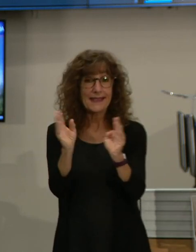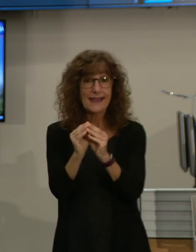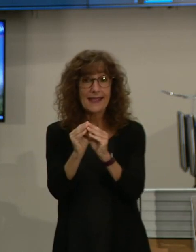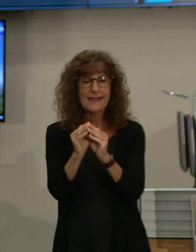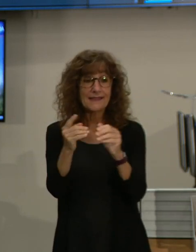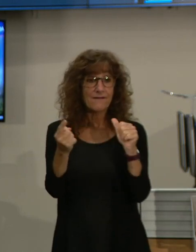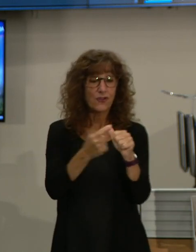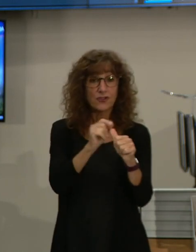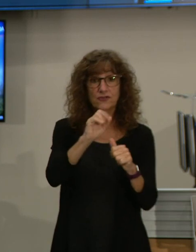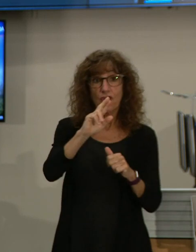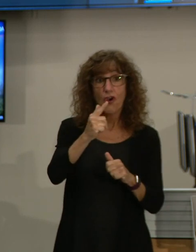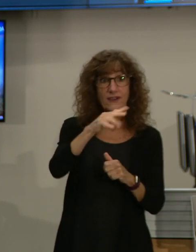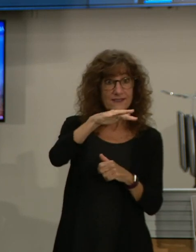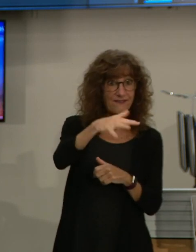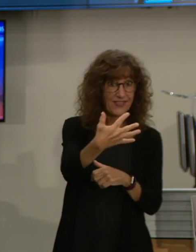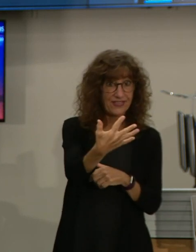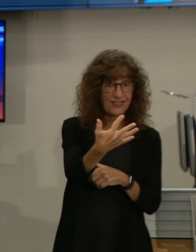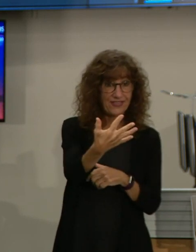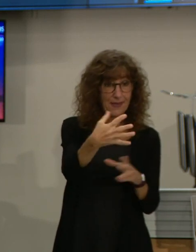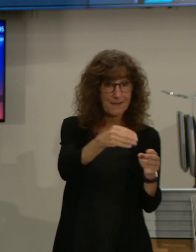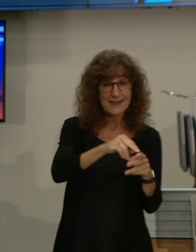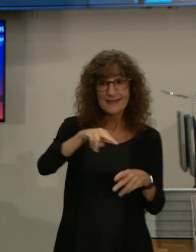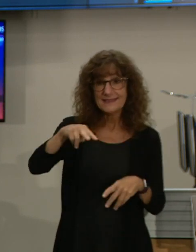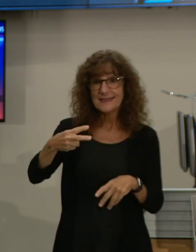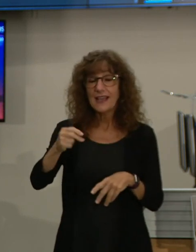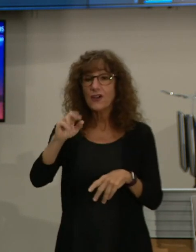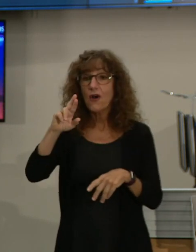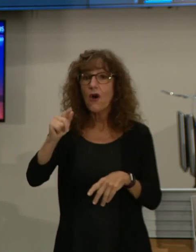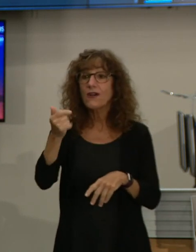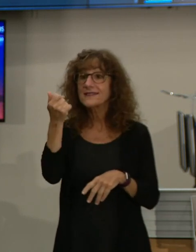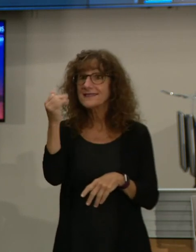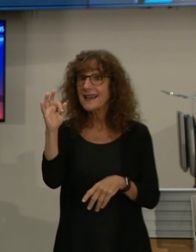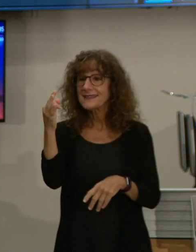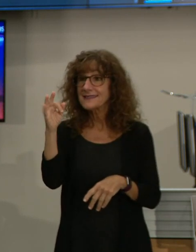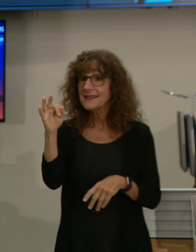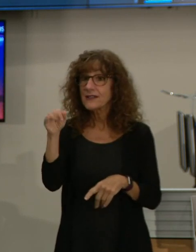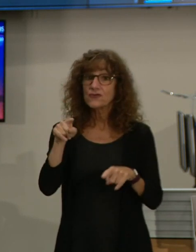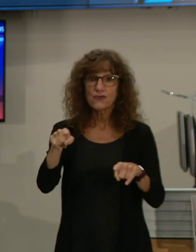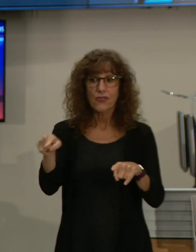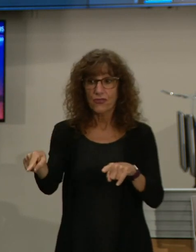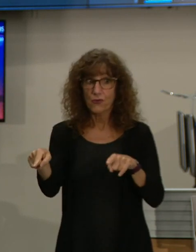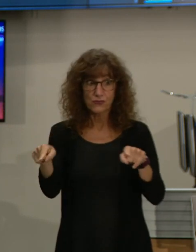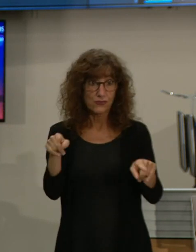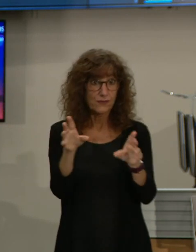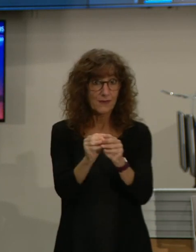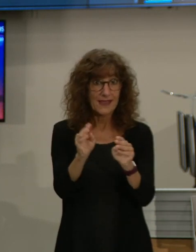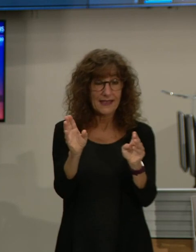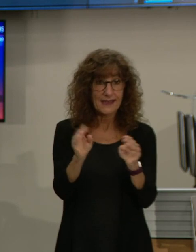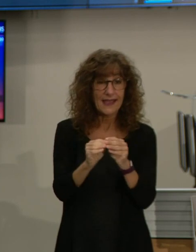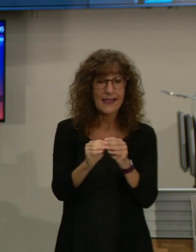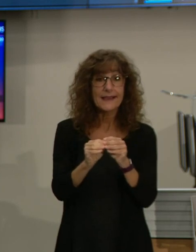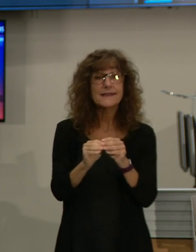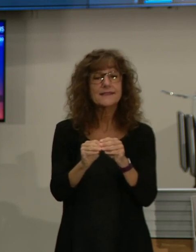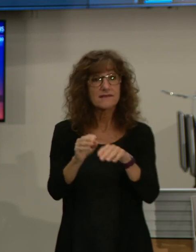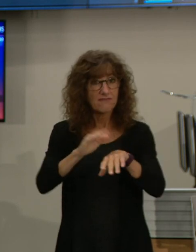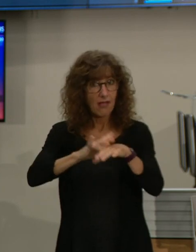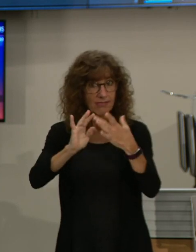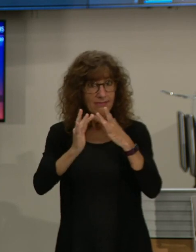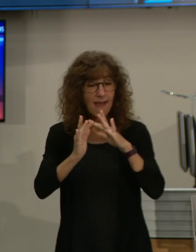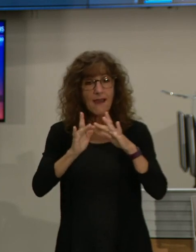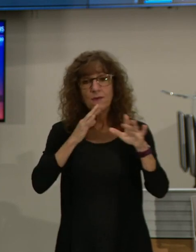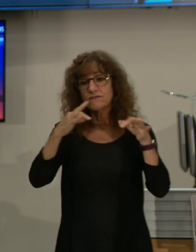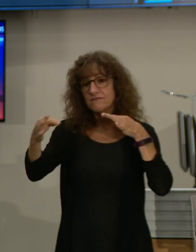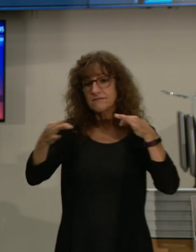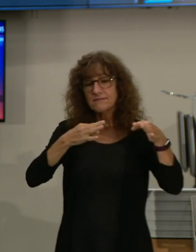The first is on August 5th, and the second is on August 19th. During these meetings, which will be held virtually, we will continue to